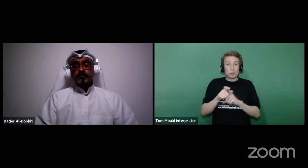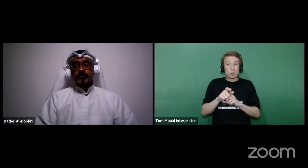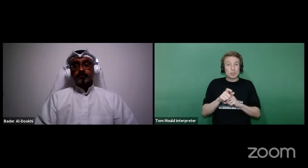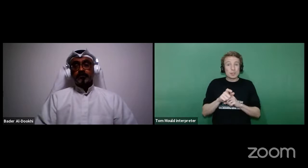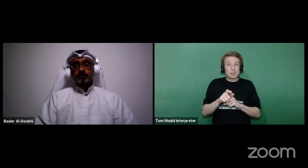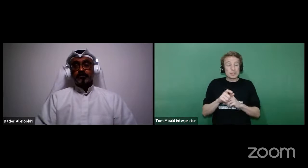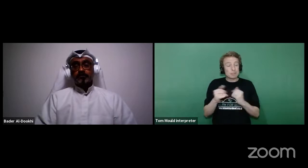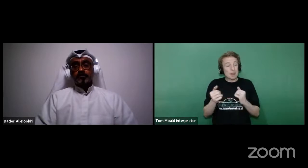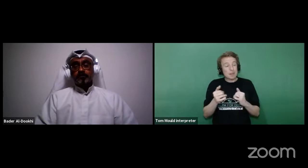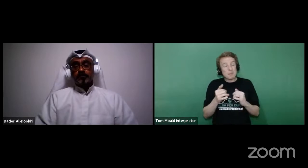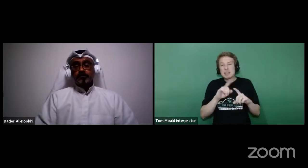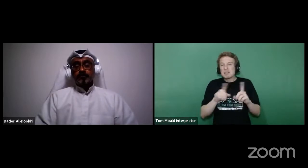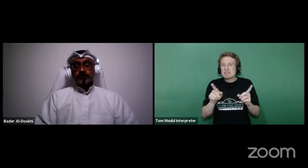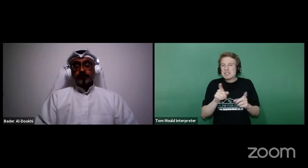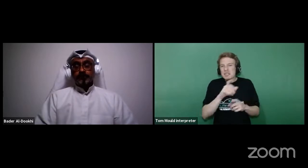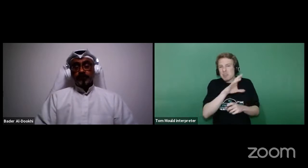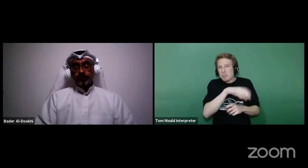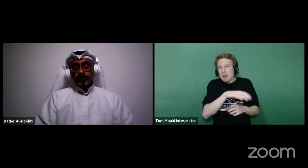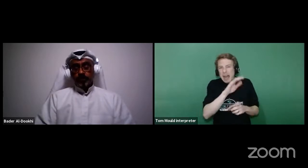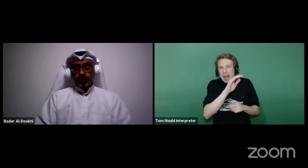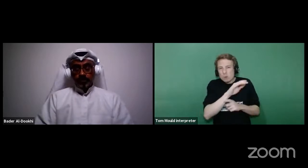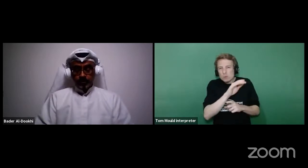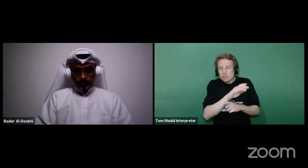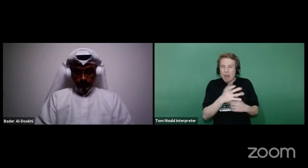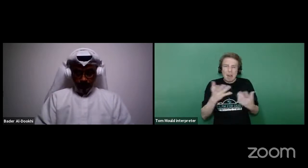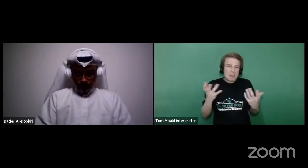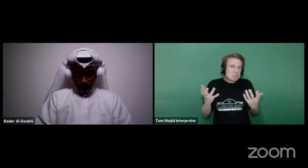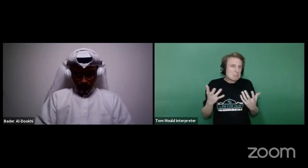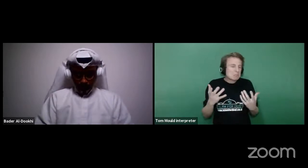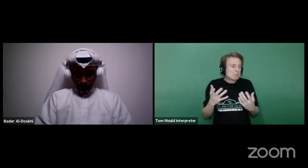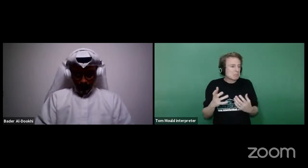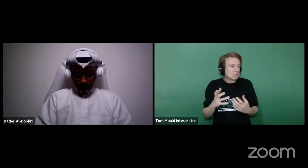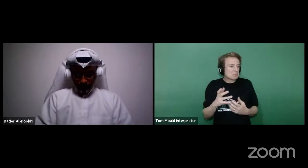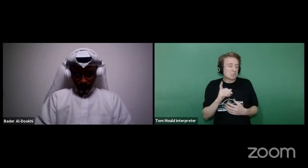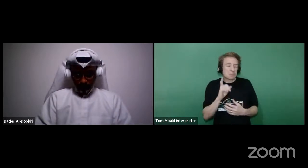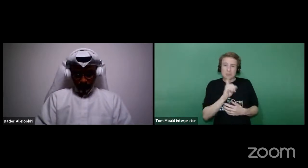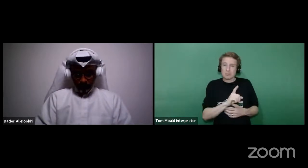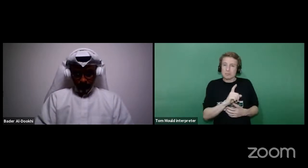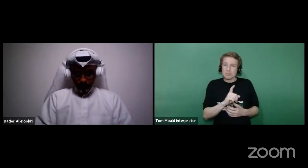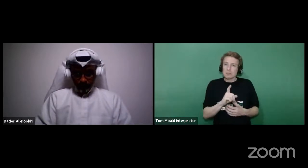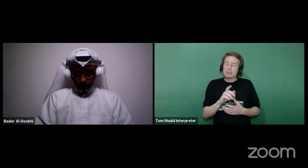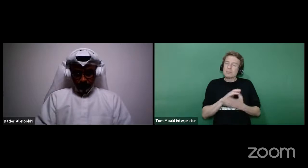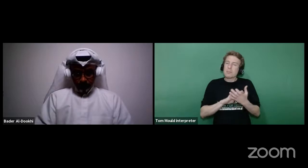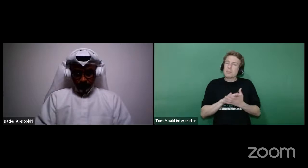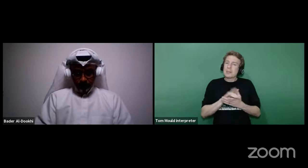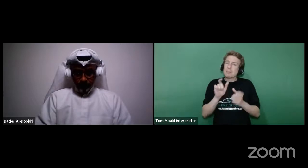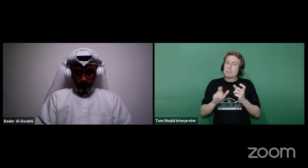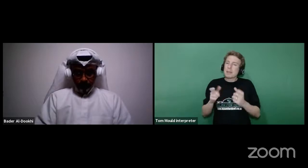their communities. And this will result in them lowering their wing to them,